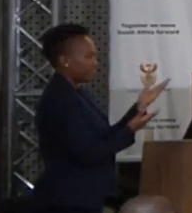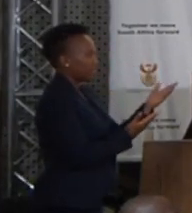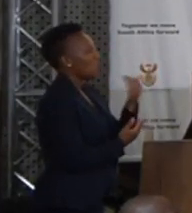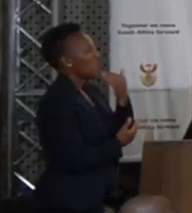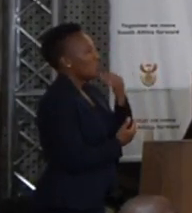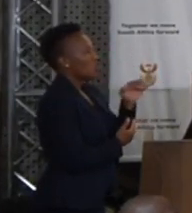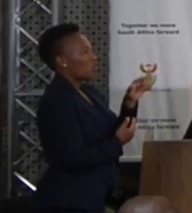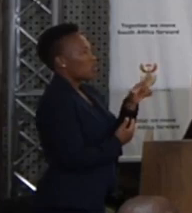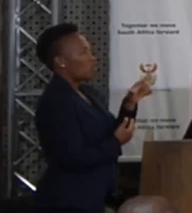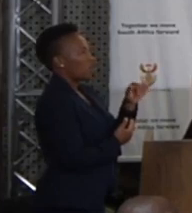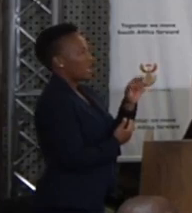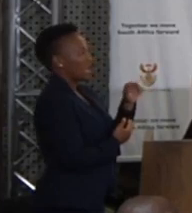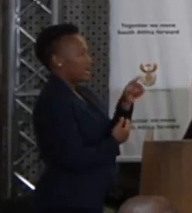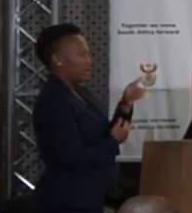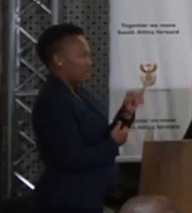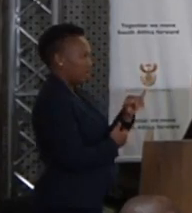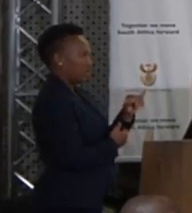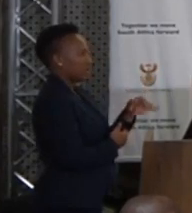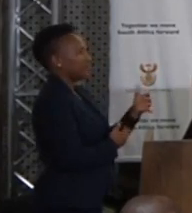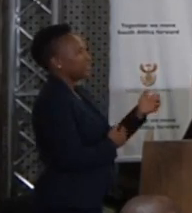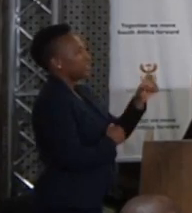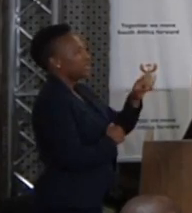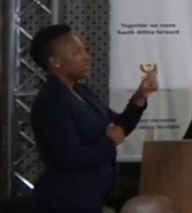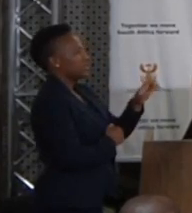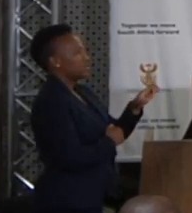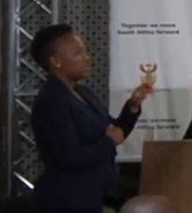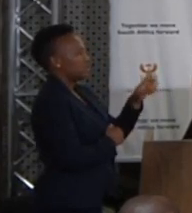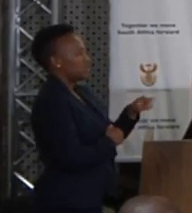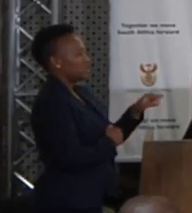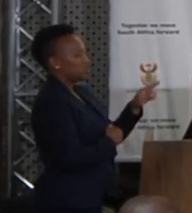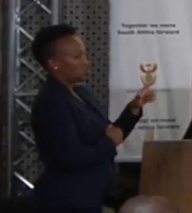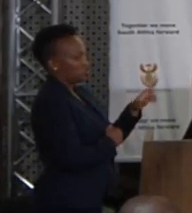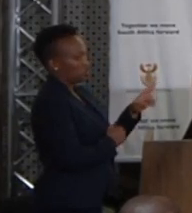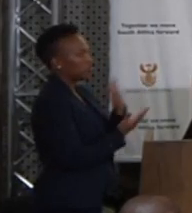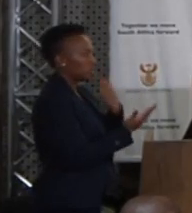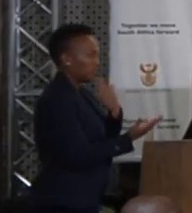Lindi Sisulu Siyabulela minister